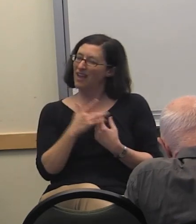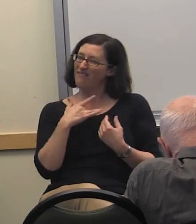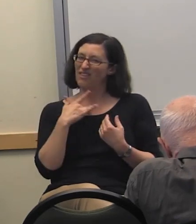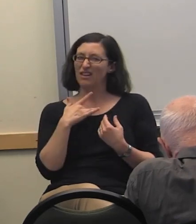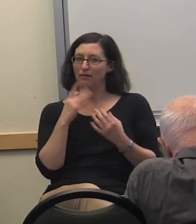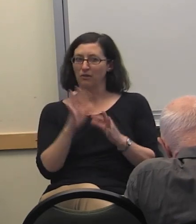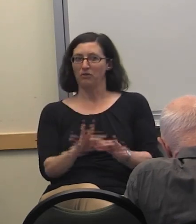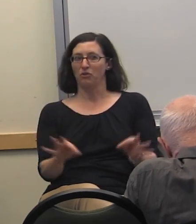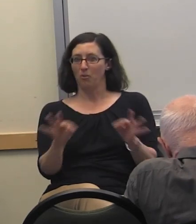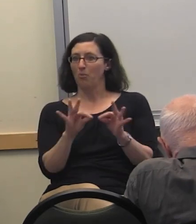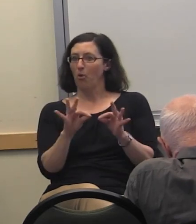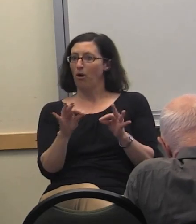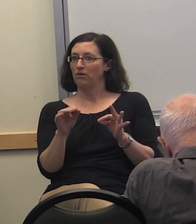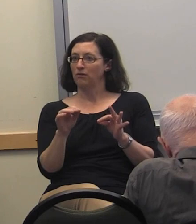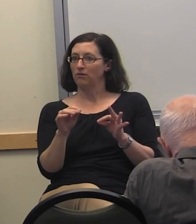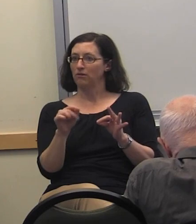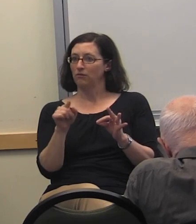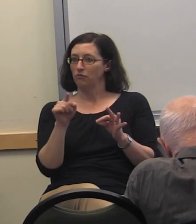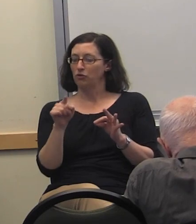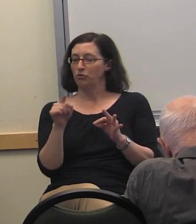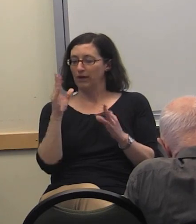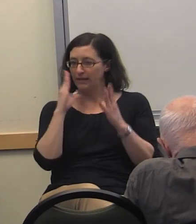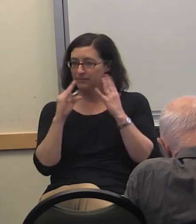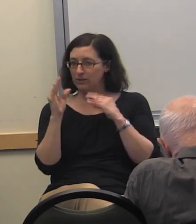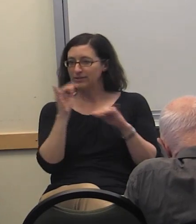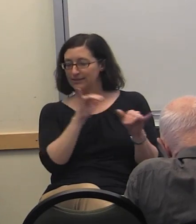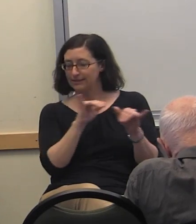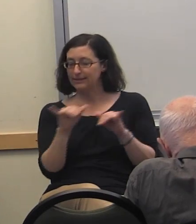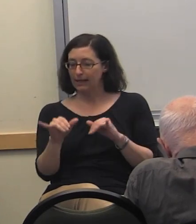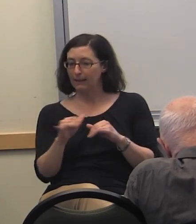we thought it was really important to have you guys come here to see what that experience is like.